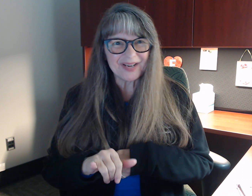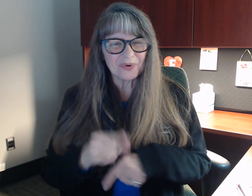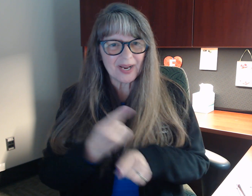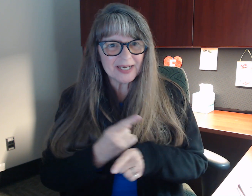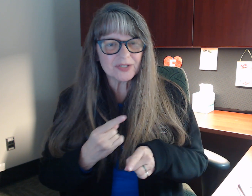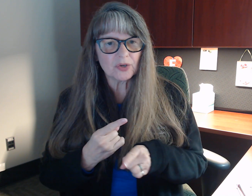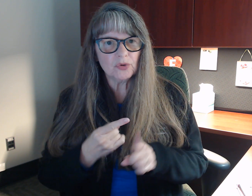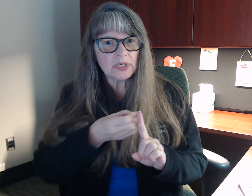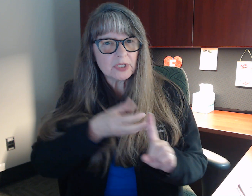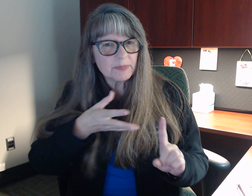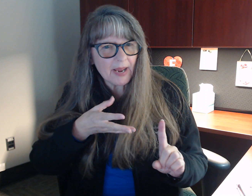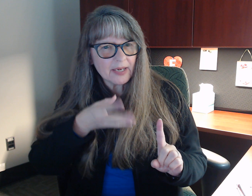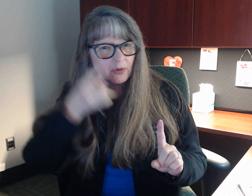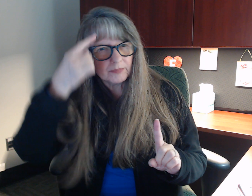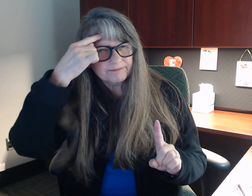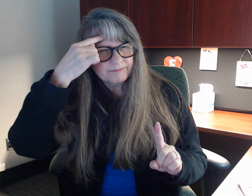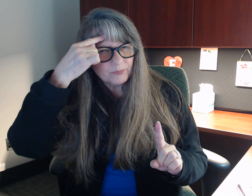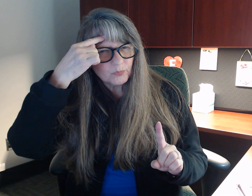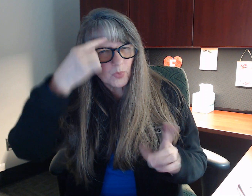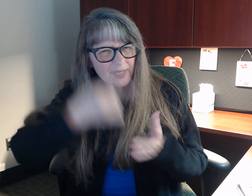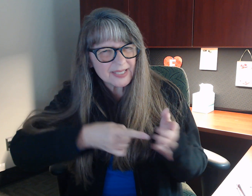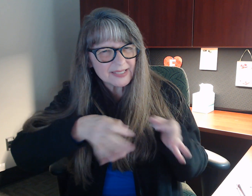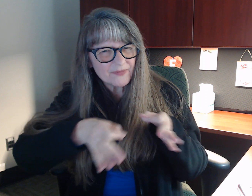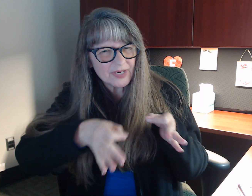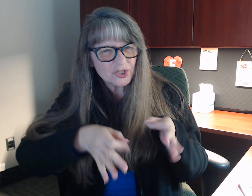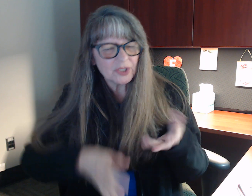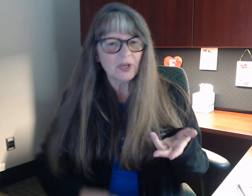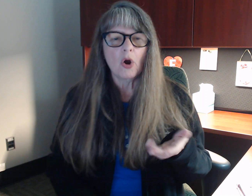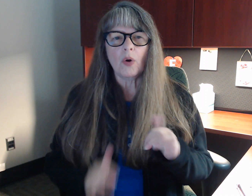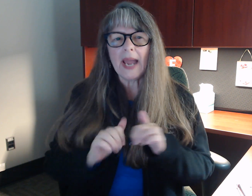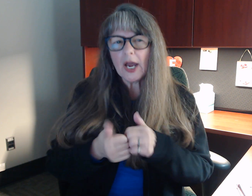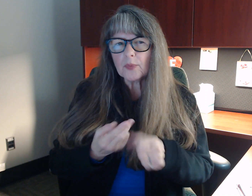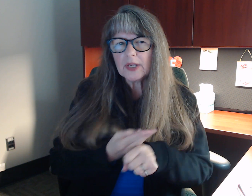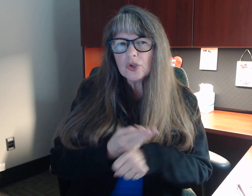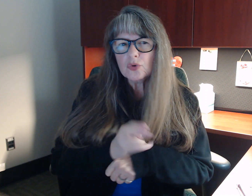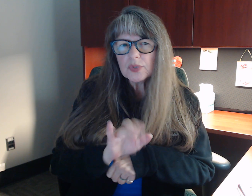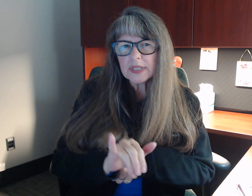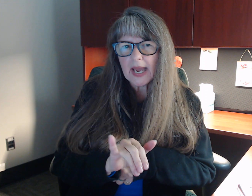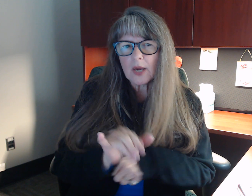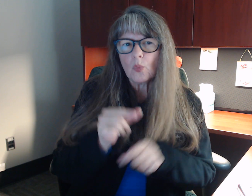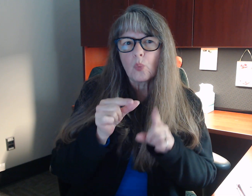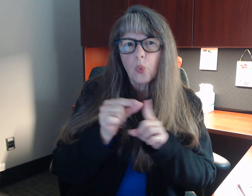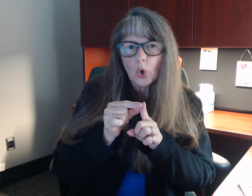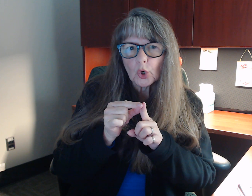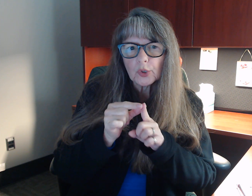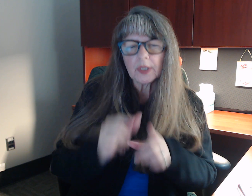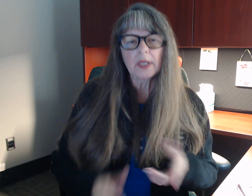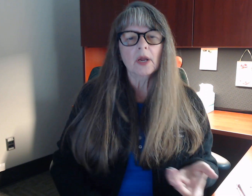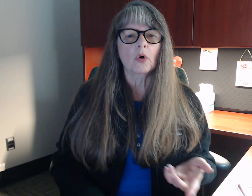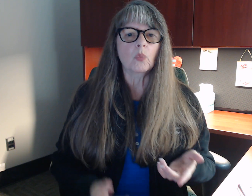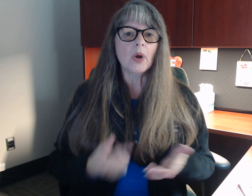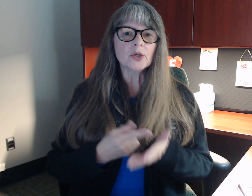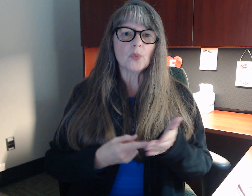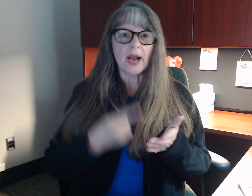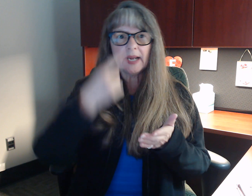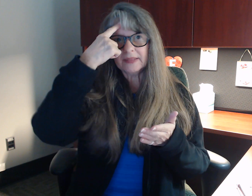right? So you can expand it, going, what is that definition? Or how do I use that word? Or what do I think